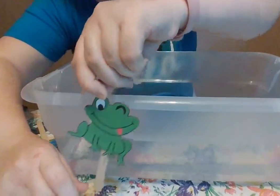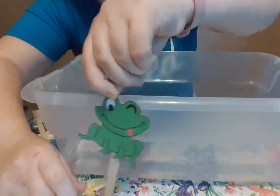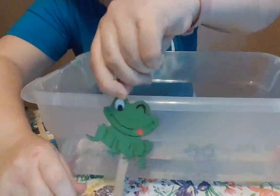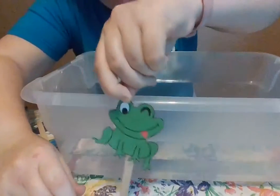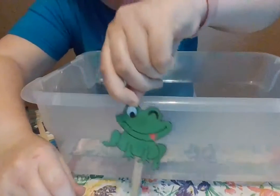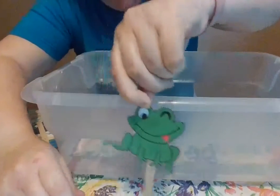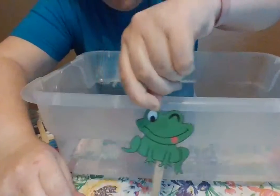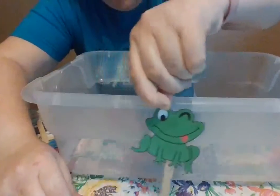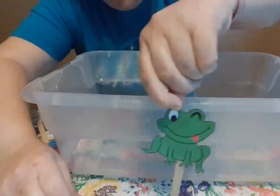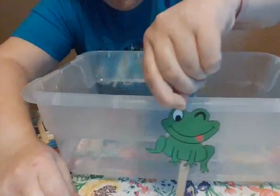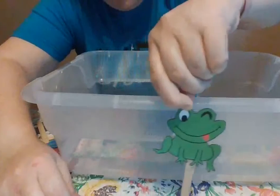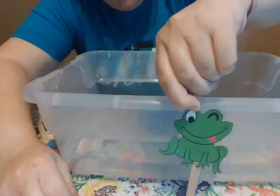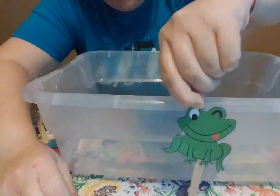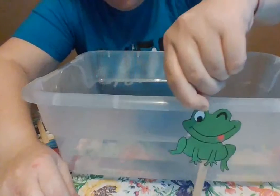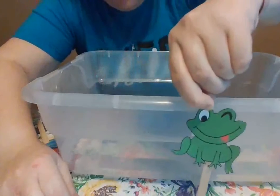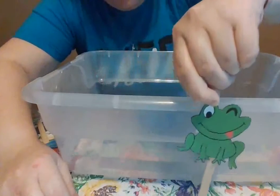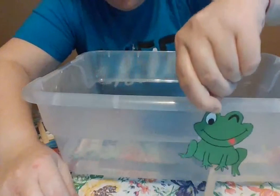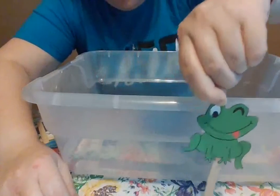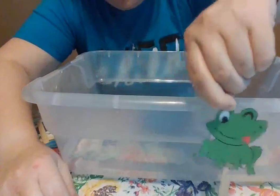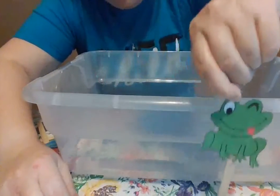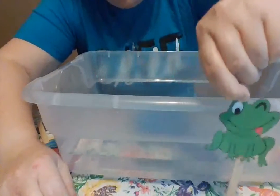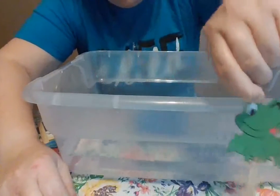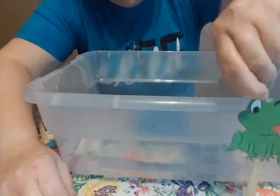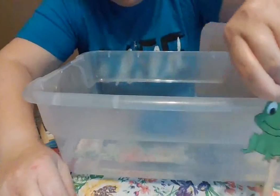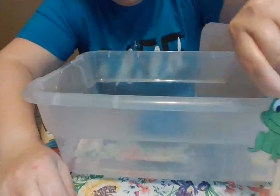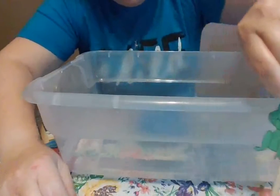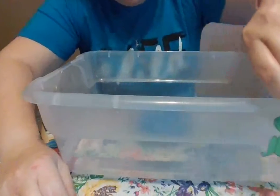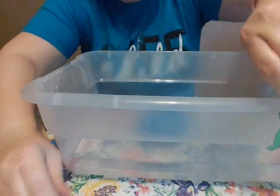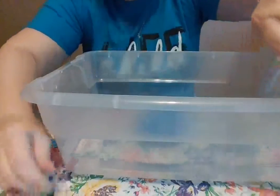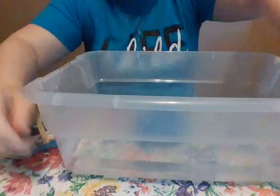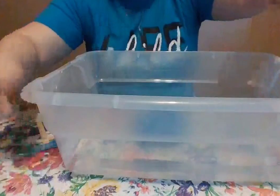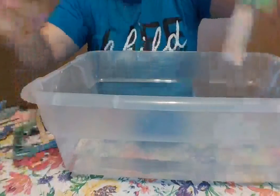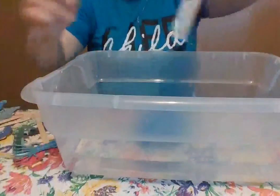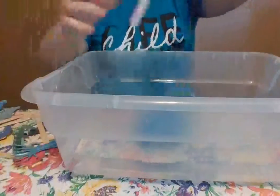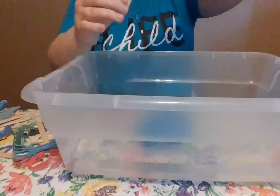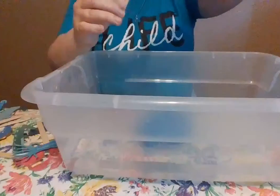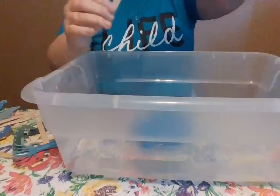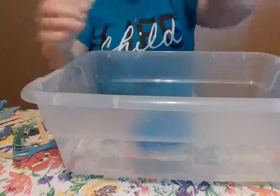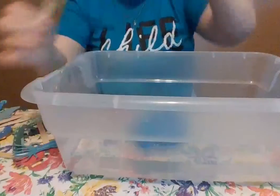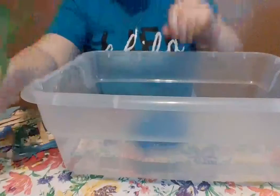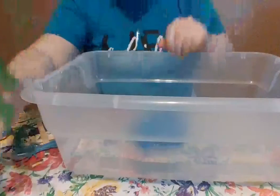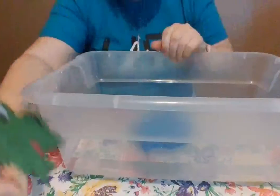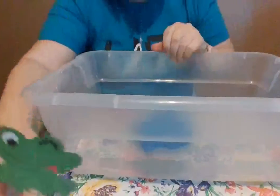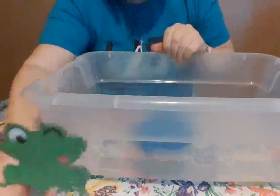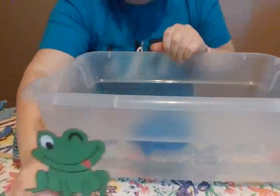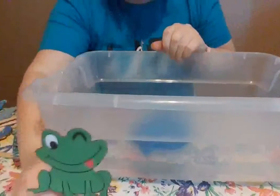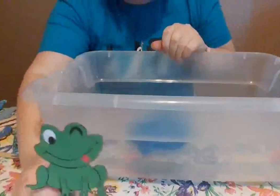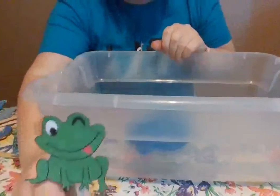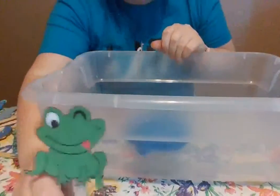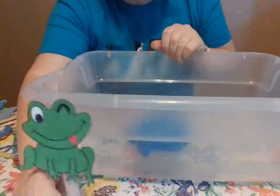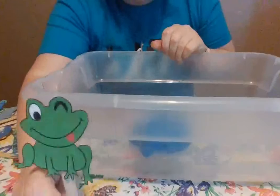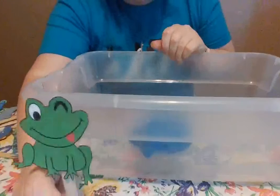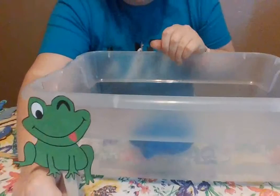Hop, hop, hop, hop, hop, hop, hop, hop, hop, hop, hop, hop, hop, hop, hop. Do you guys know what it is?